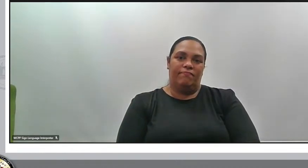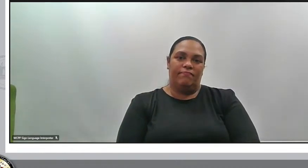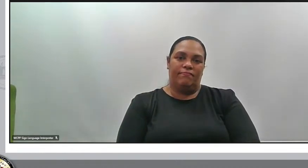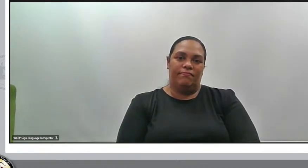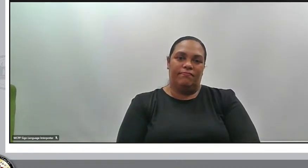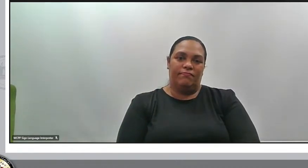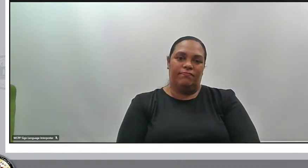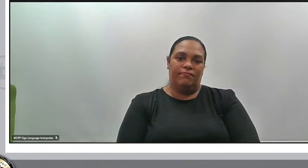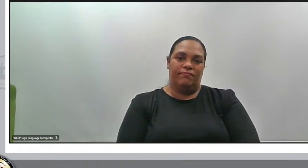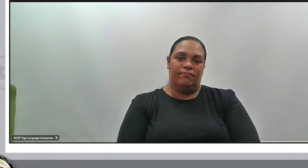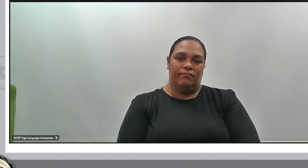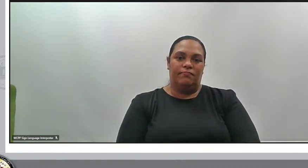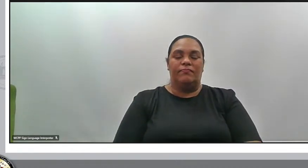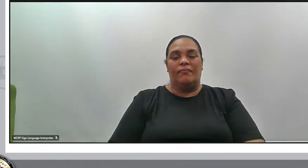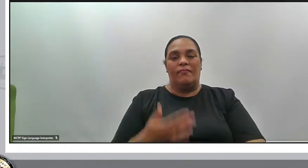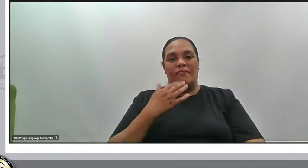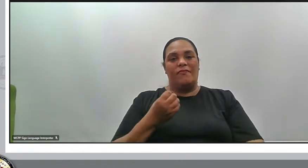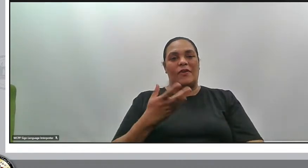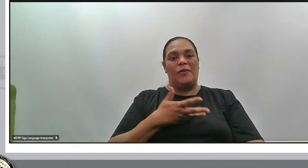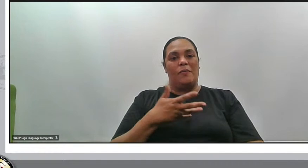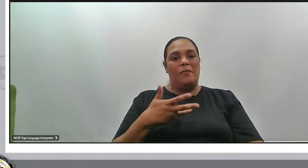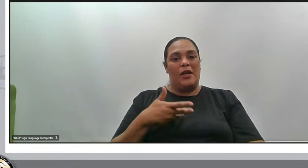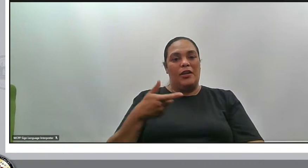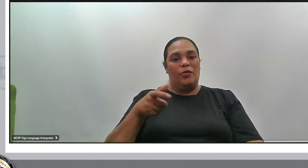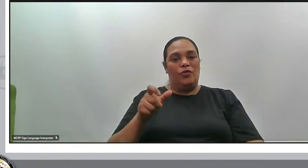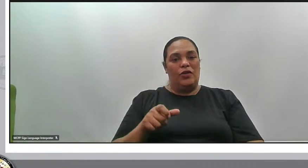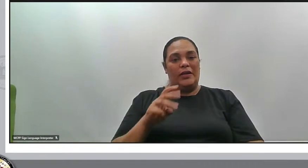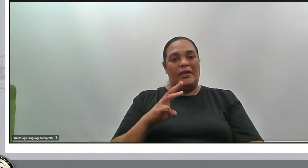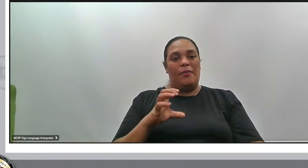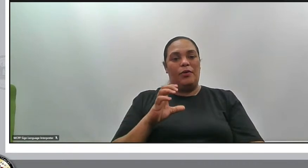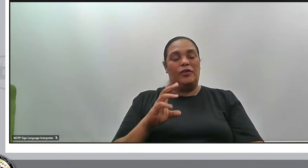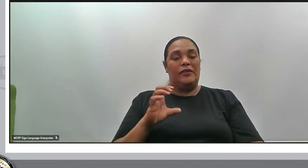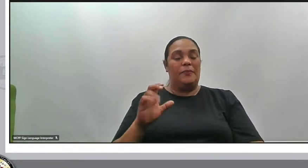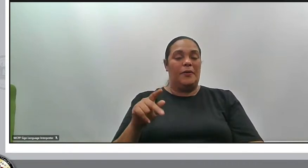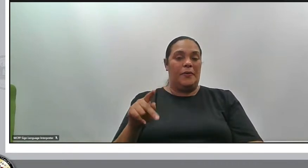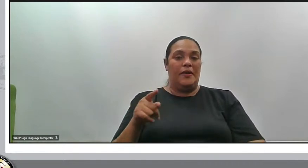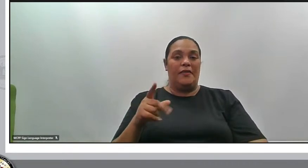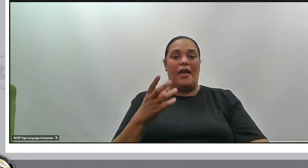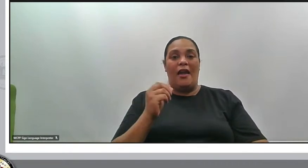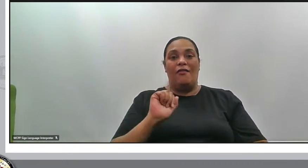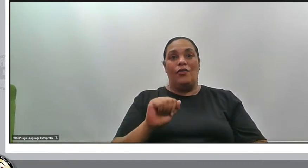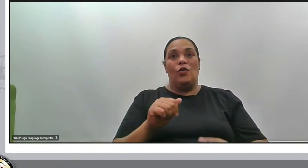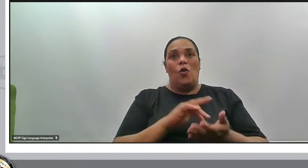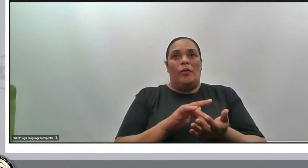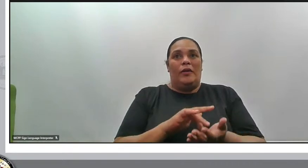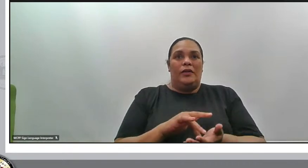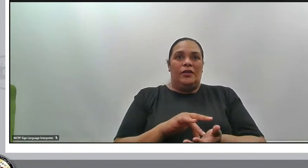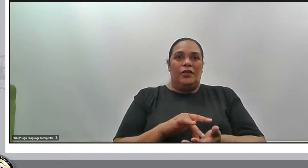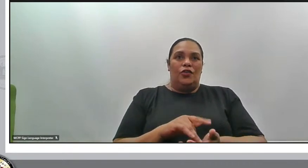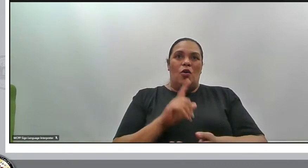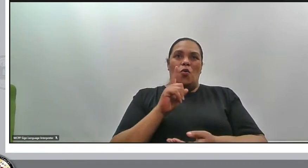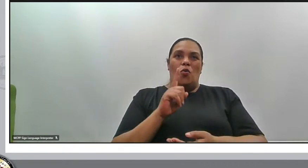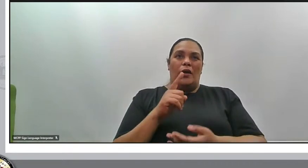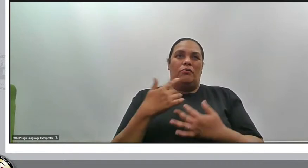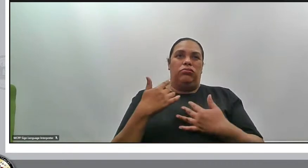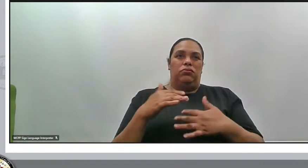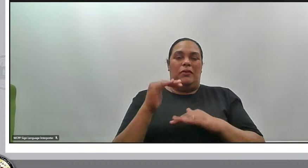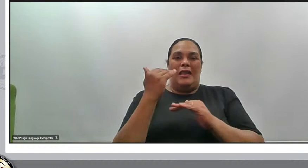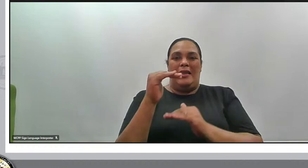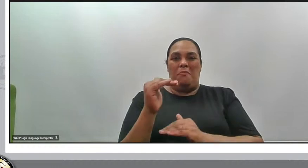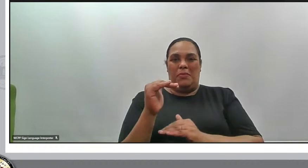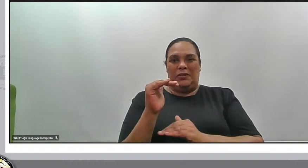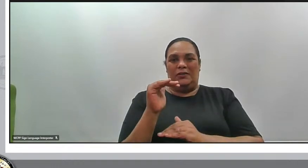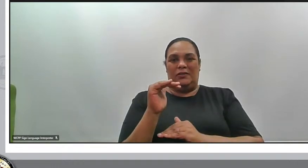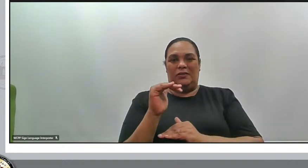Thank you very much, Madam Chair. The WCPP has in its possession one very limited set